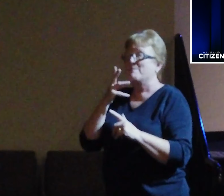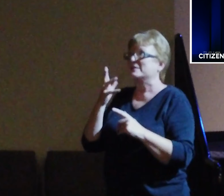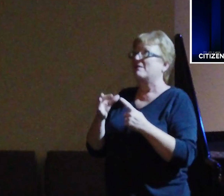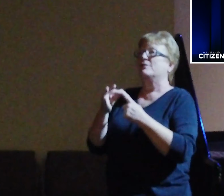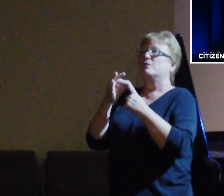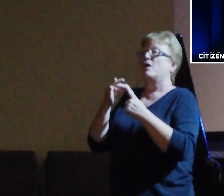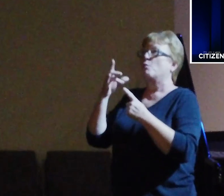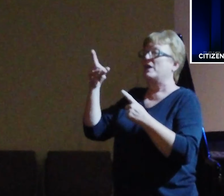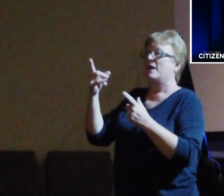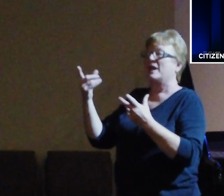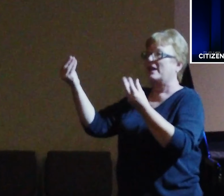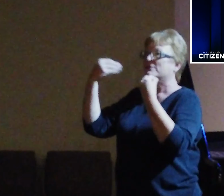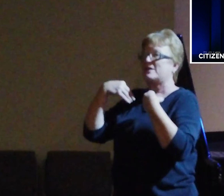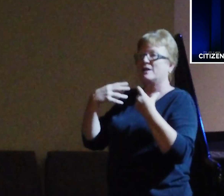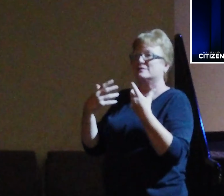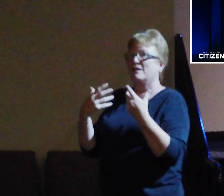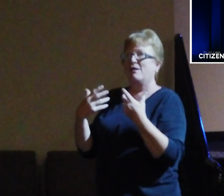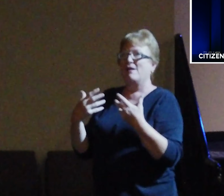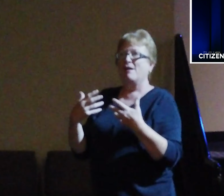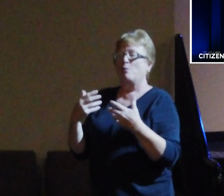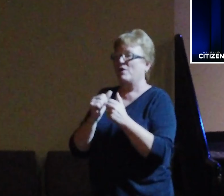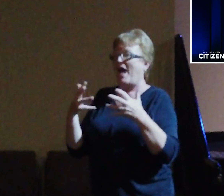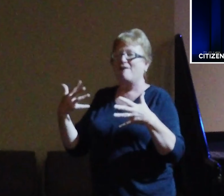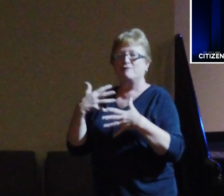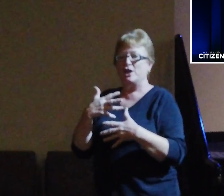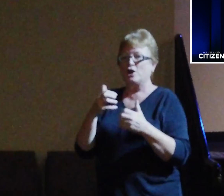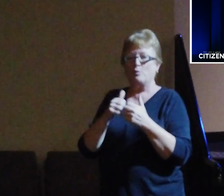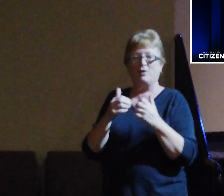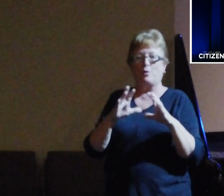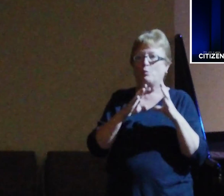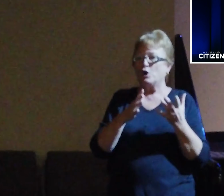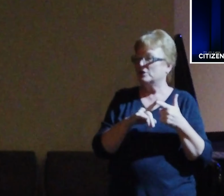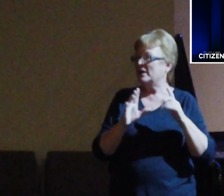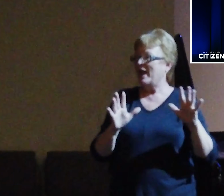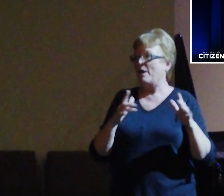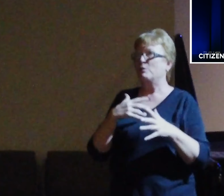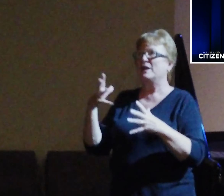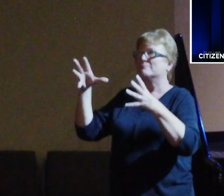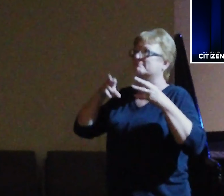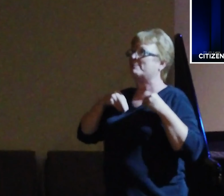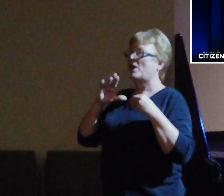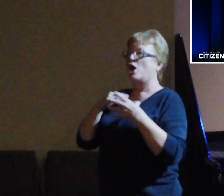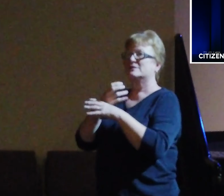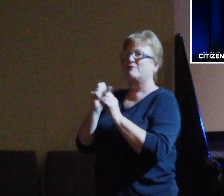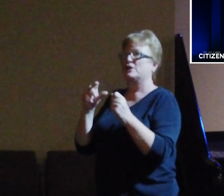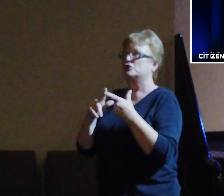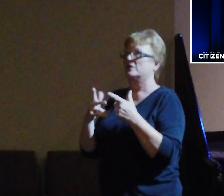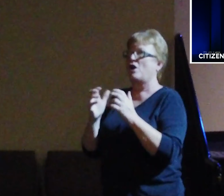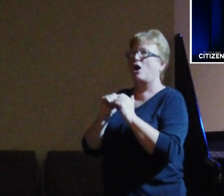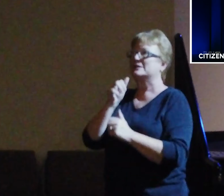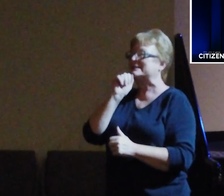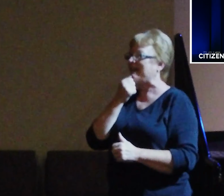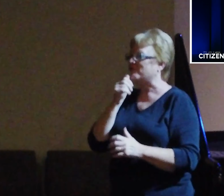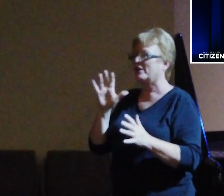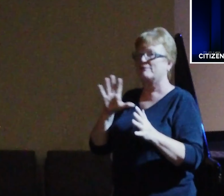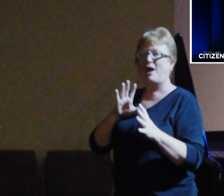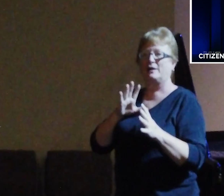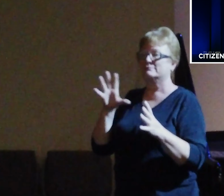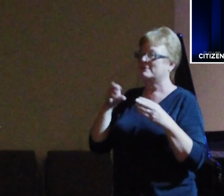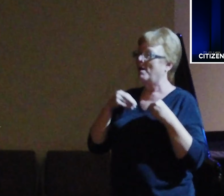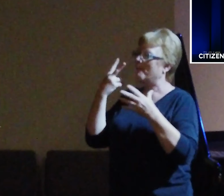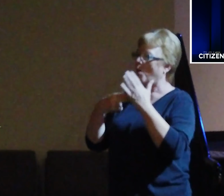are fearless, a fearless witness to a desperate world. And we embrace our salvation and our suffering, both as